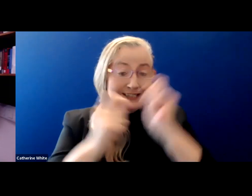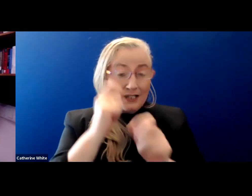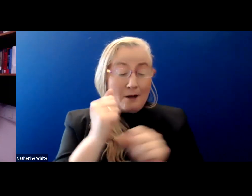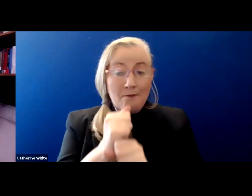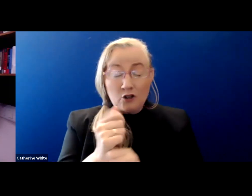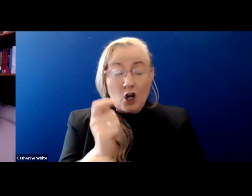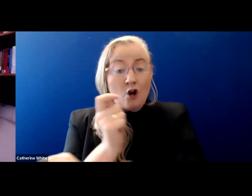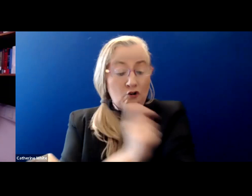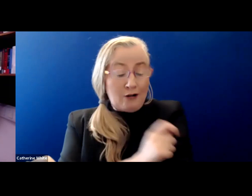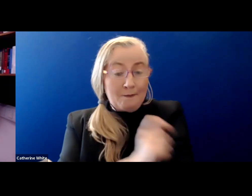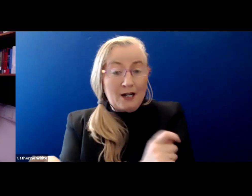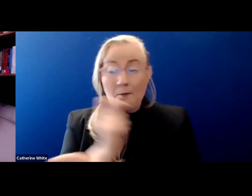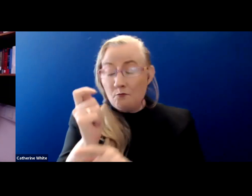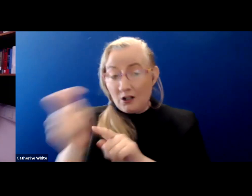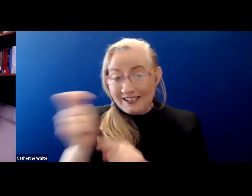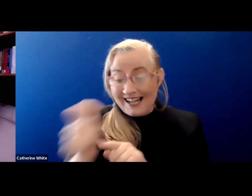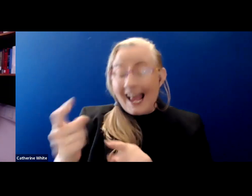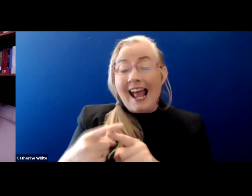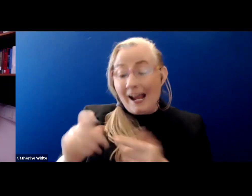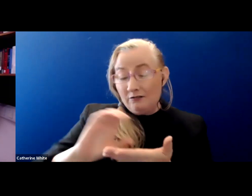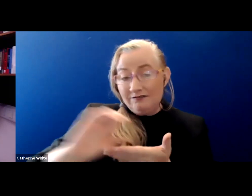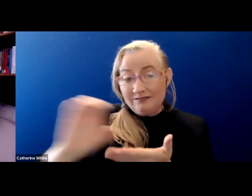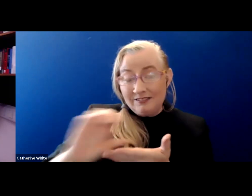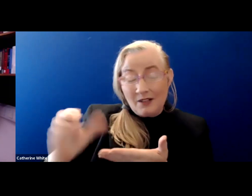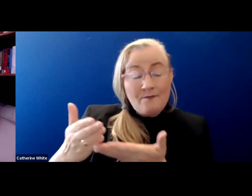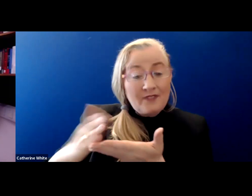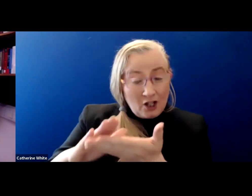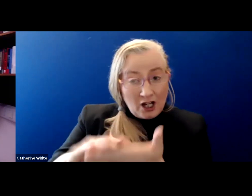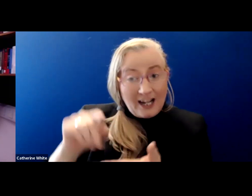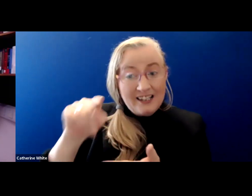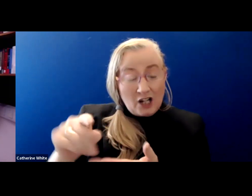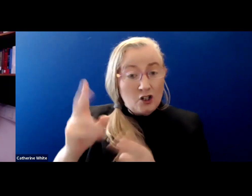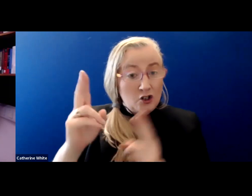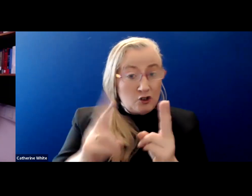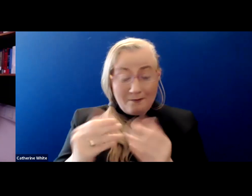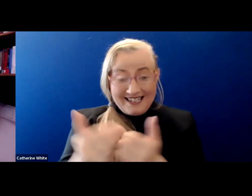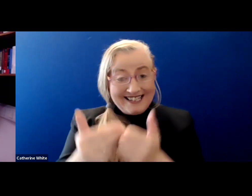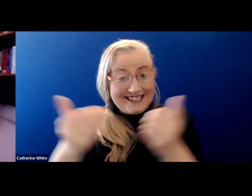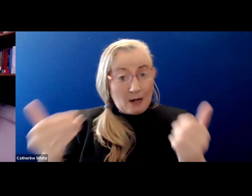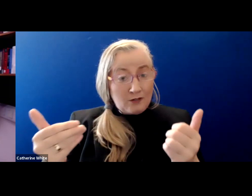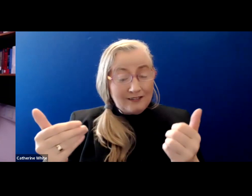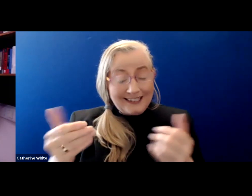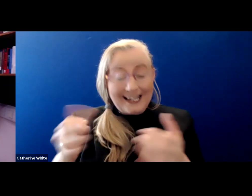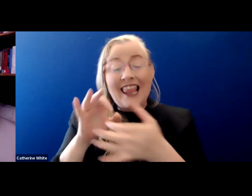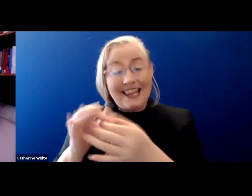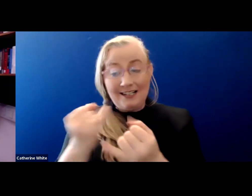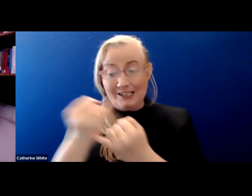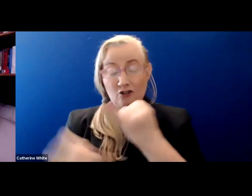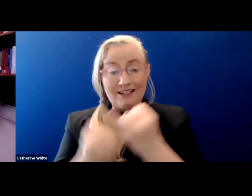criminal prosecutions and reparation processes perhaps should be institutionally separate at the international